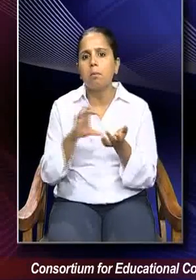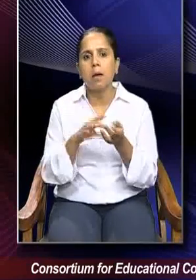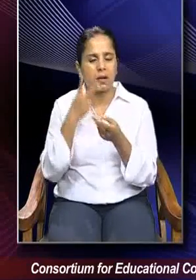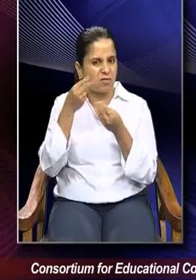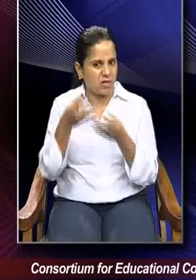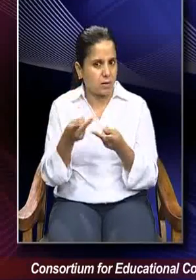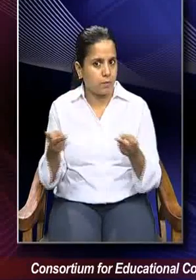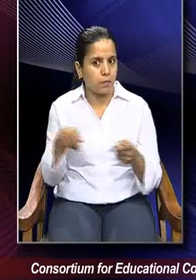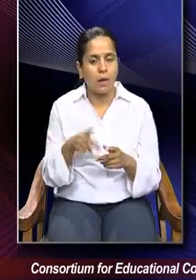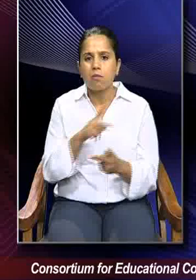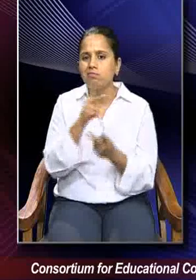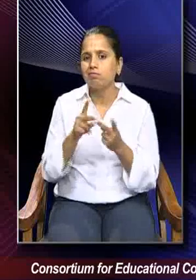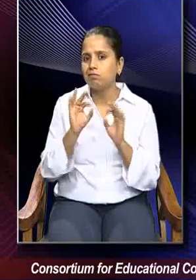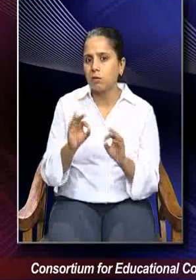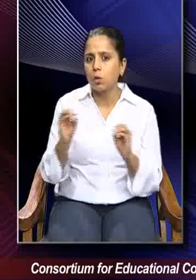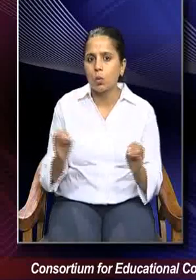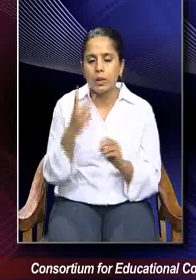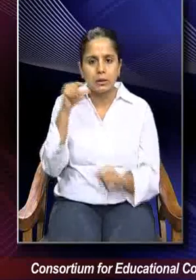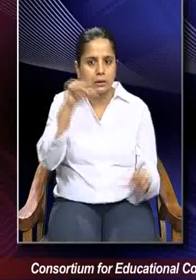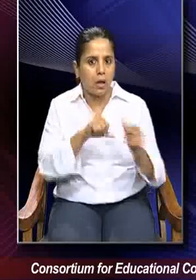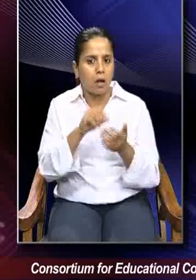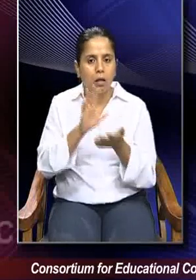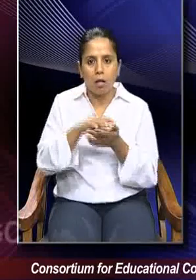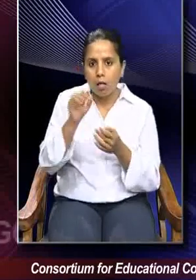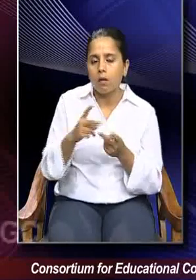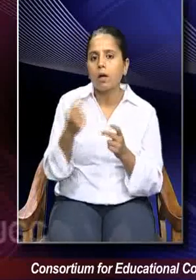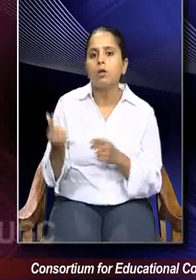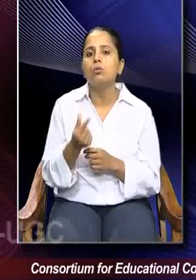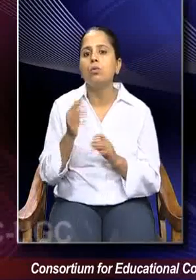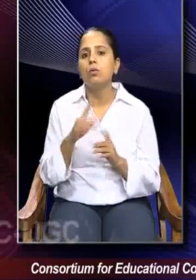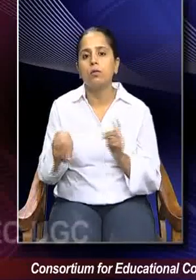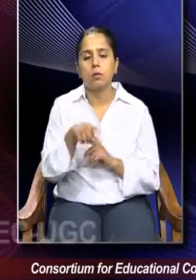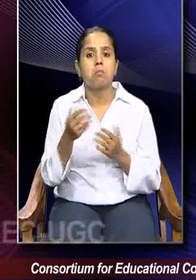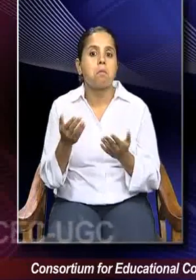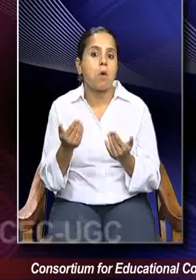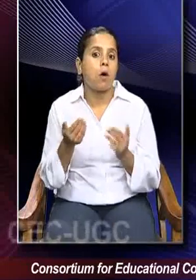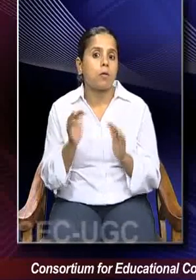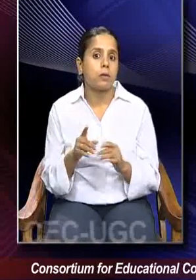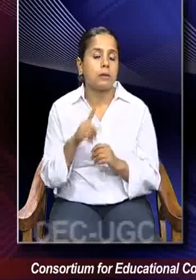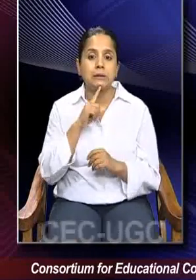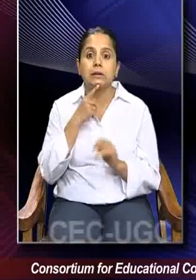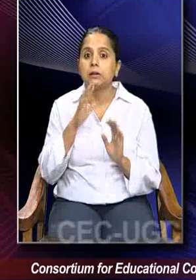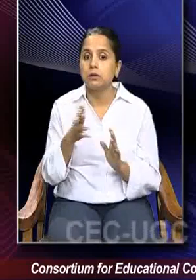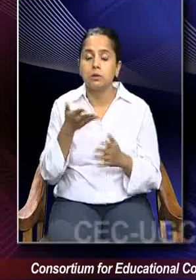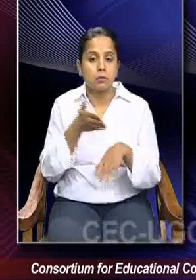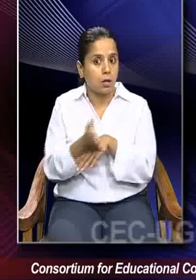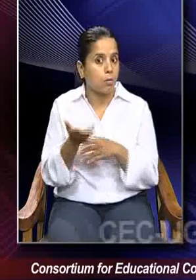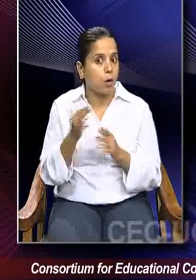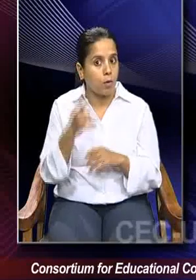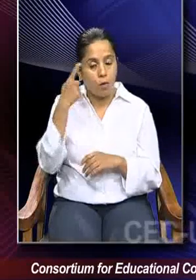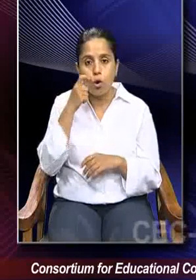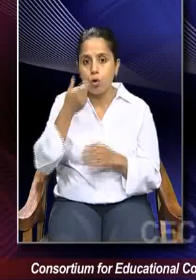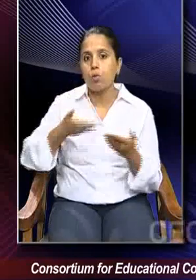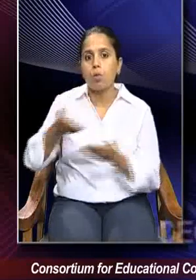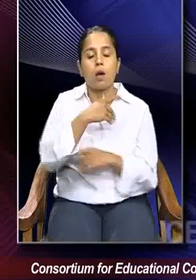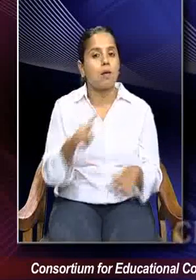Improper and unscientific disposal of this particular waste can be seriously hazardous for the human life